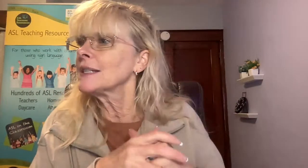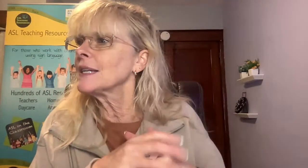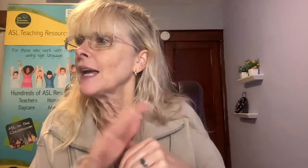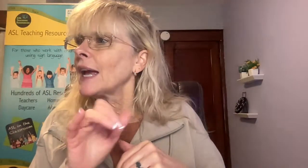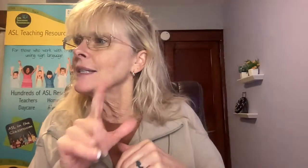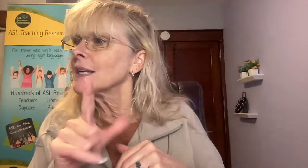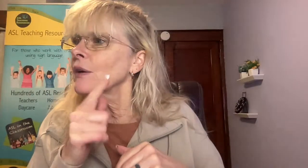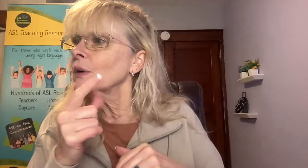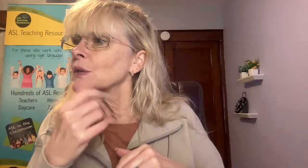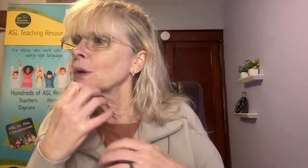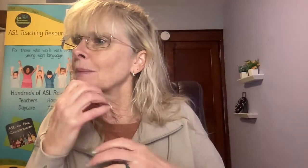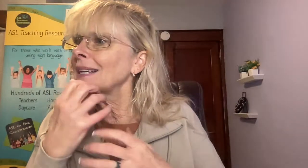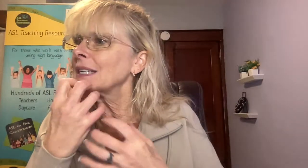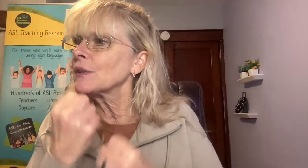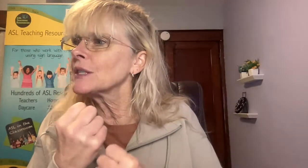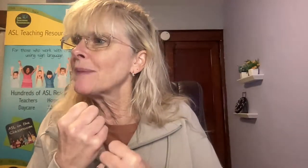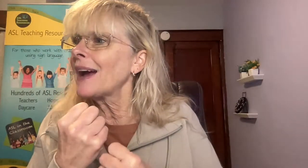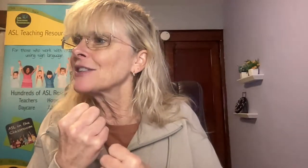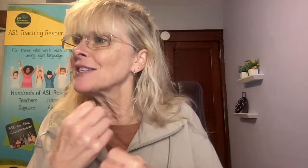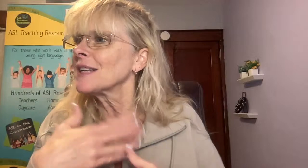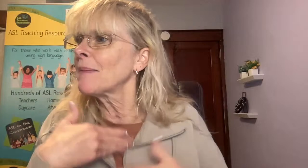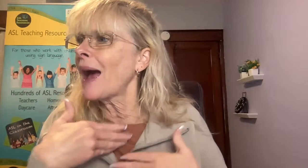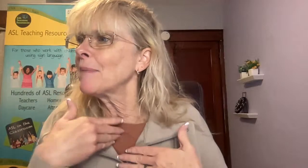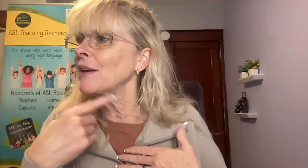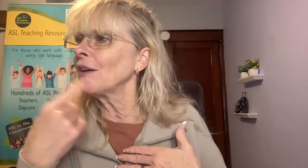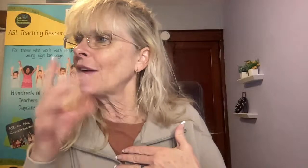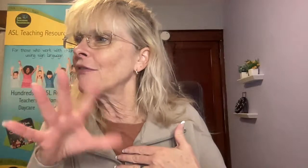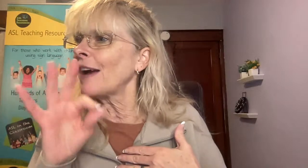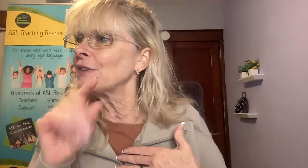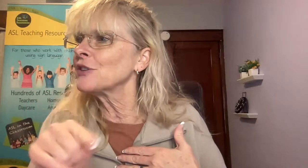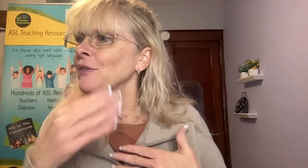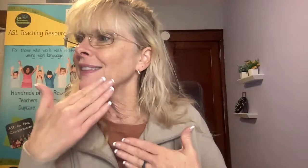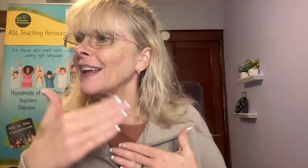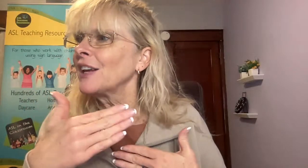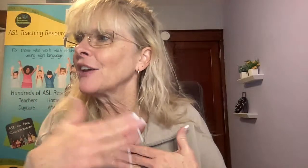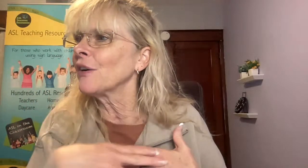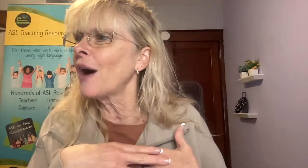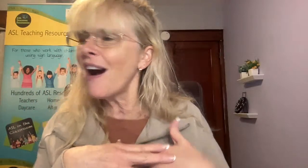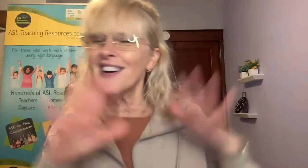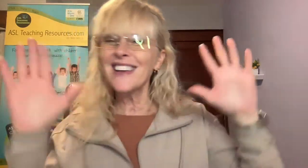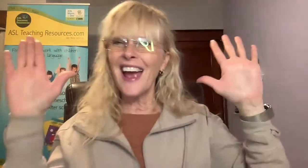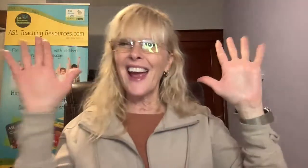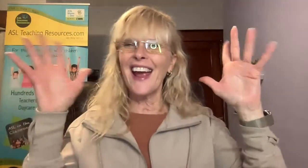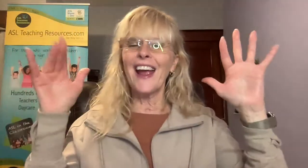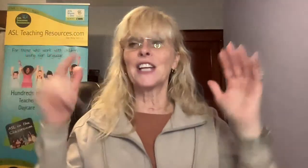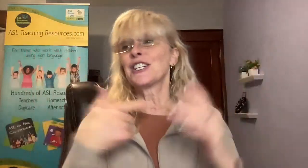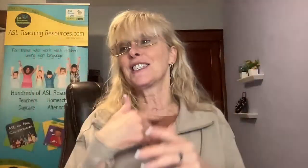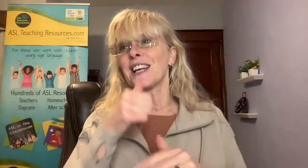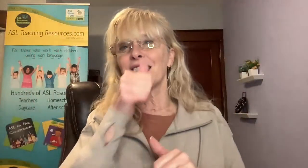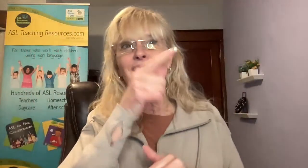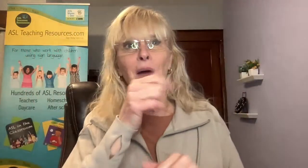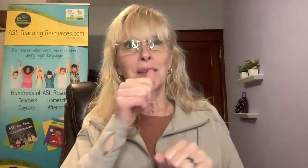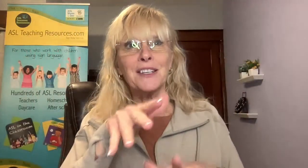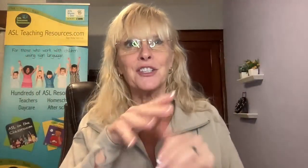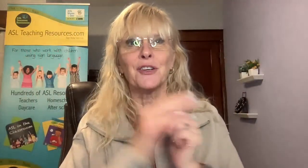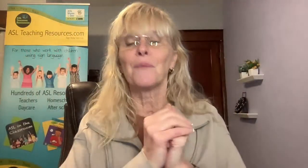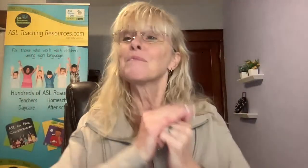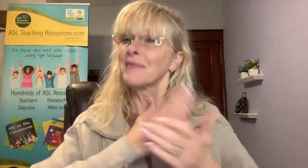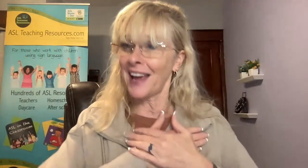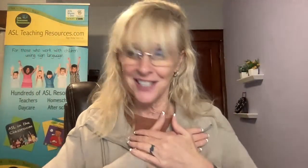see ASL is one of my dearest passions. I'm happy I found you. Thank you. Oh, yay. And she said, God bless you. That